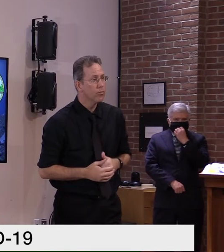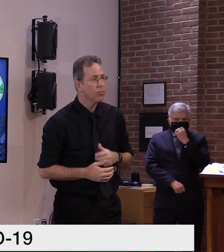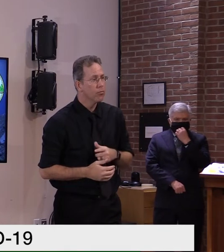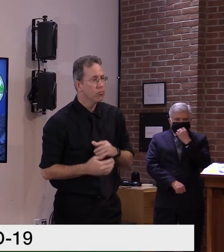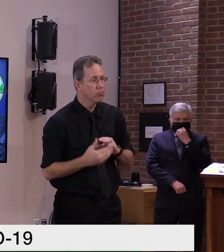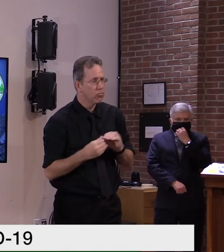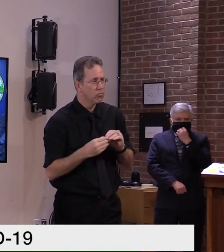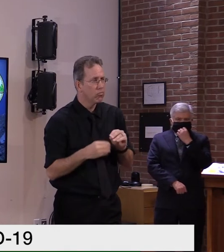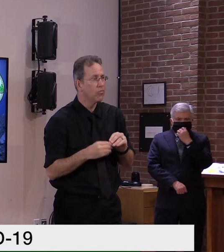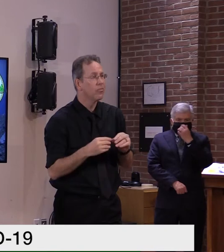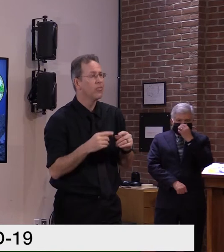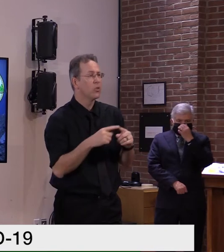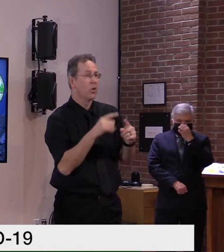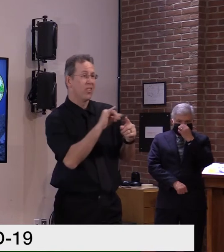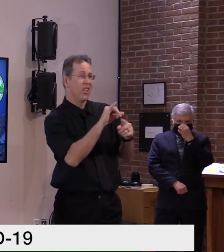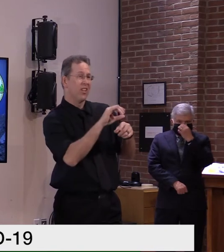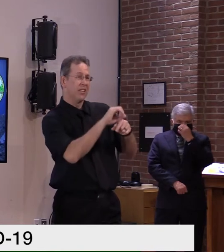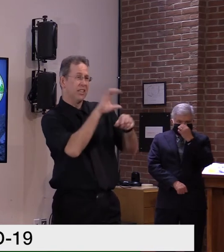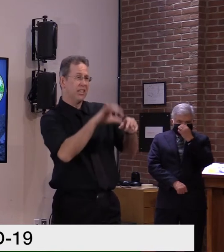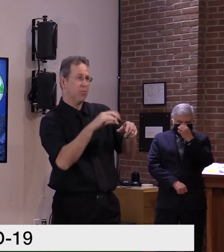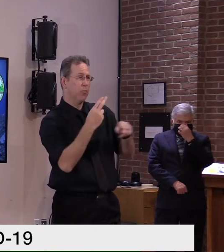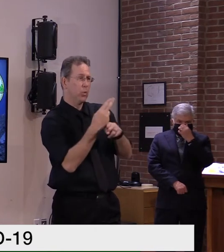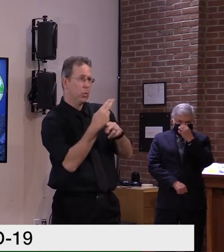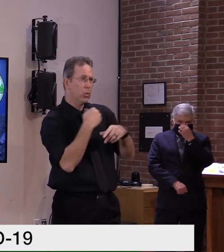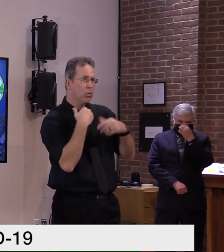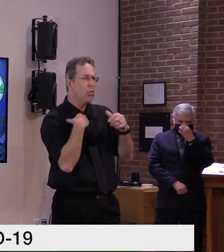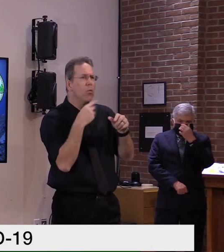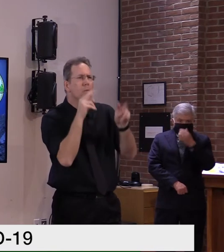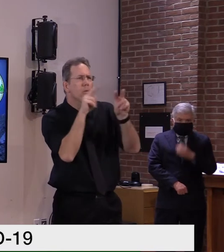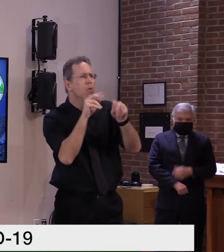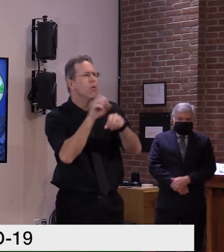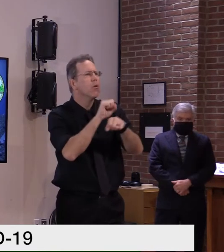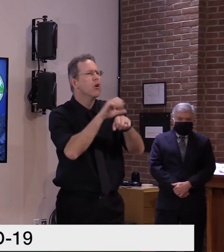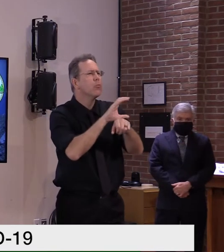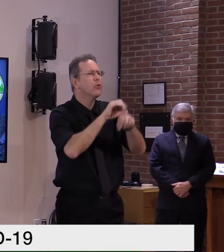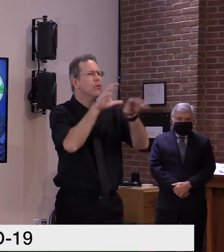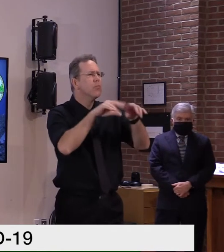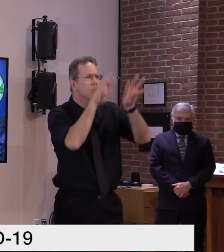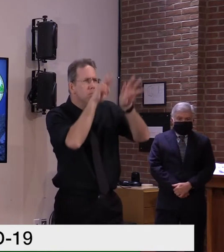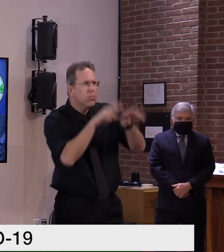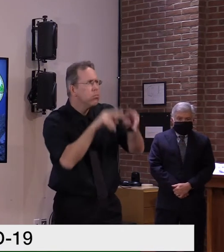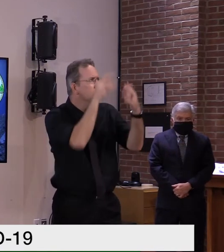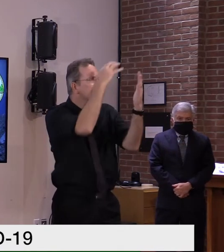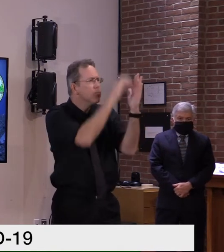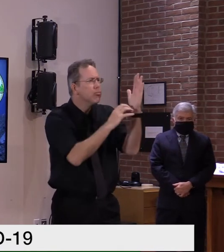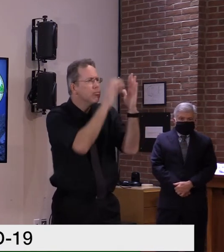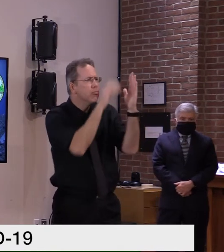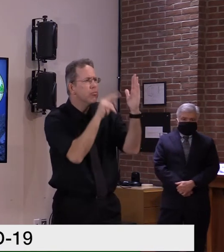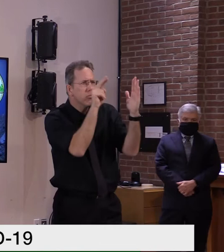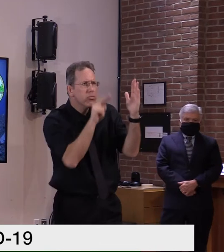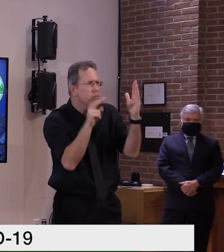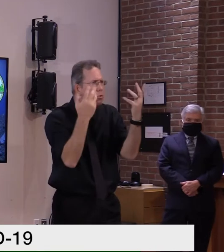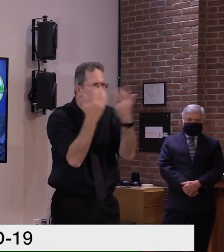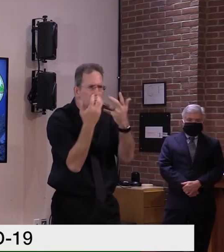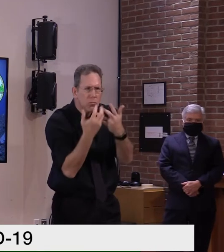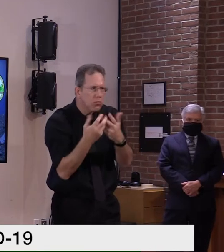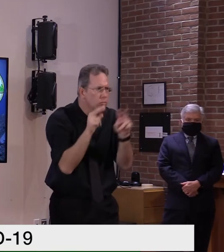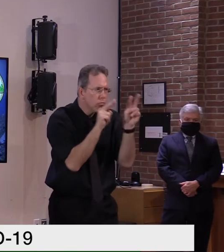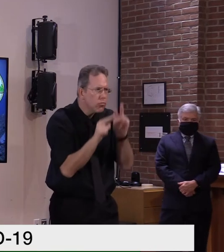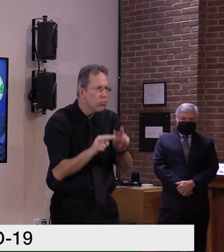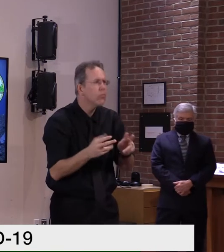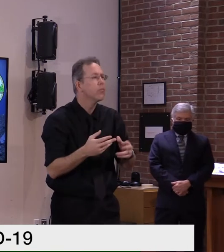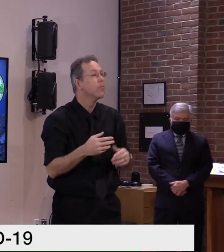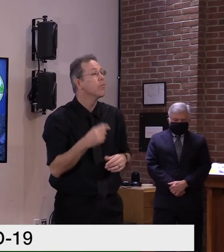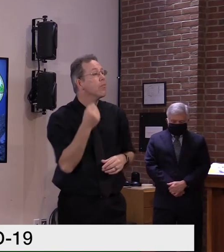calculates what their weekly benefit amount is. However, it will only pay them the minimum amount until they upload the